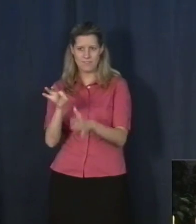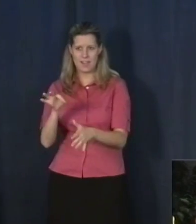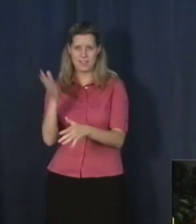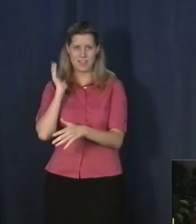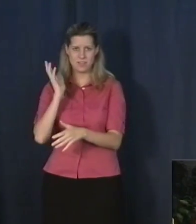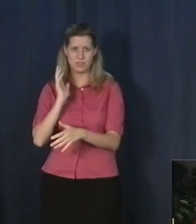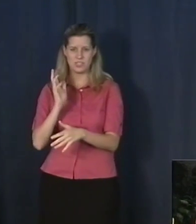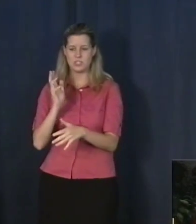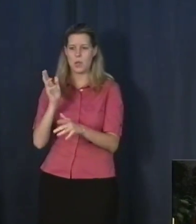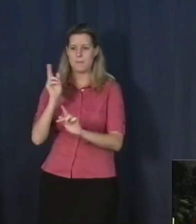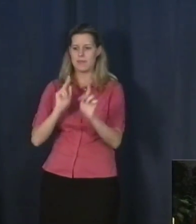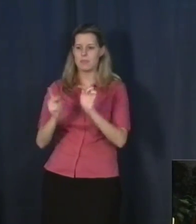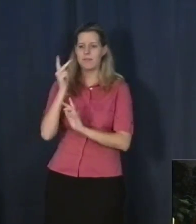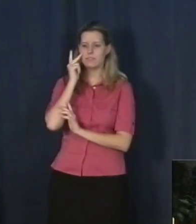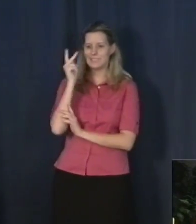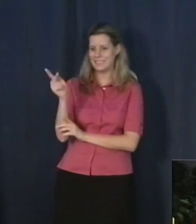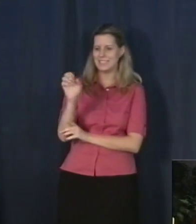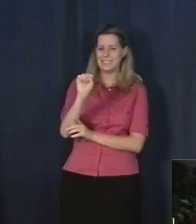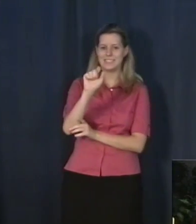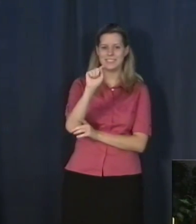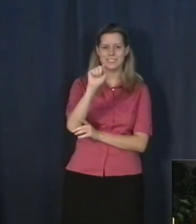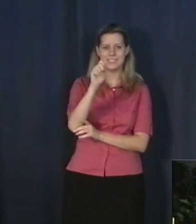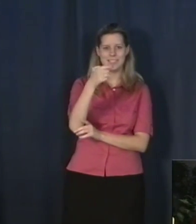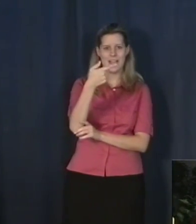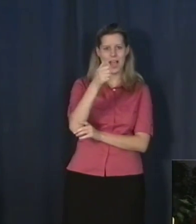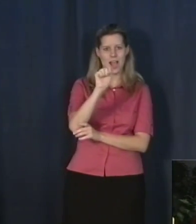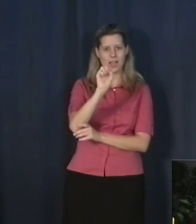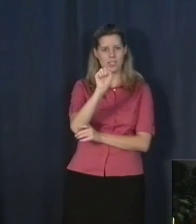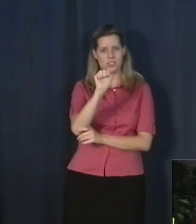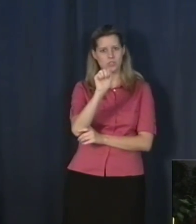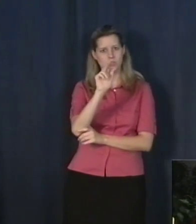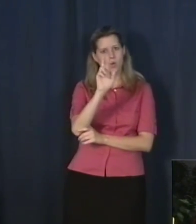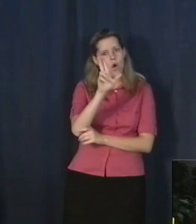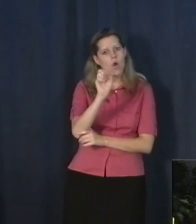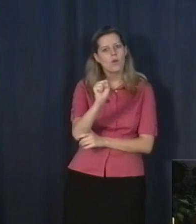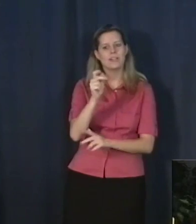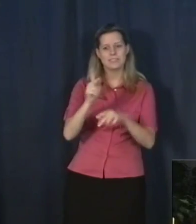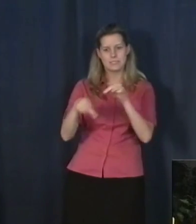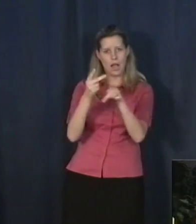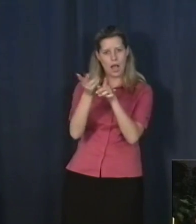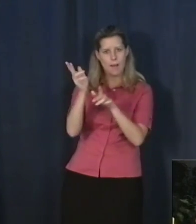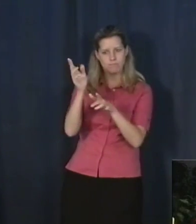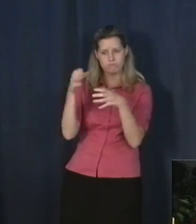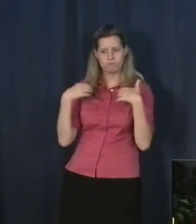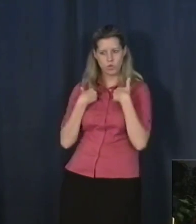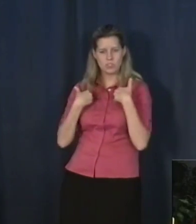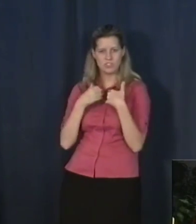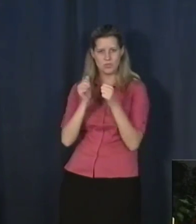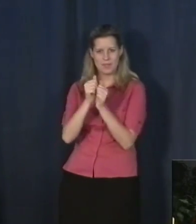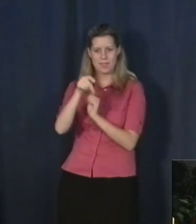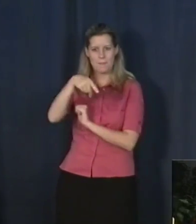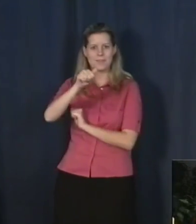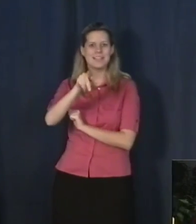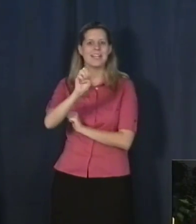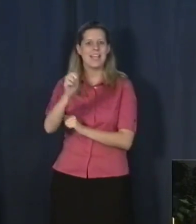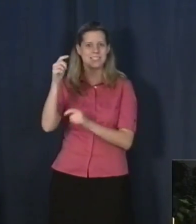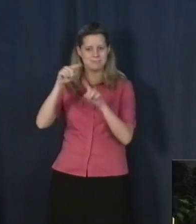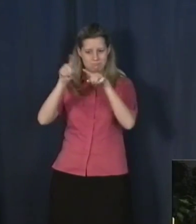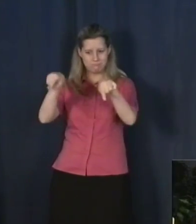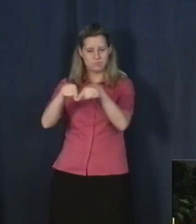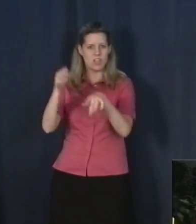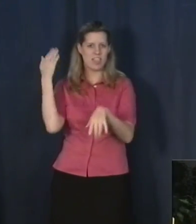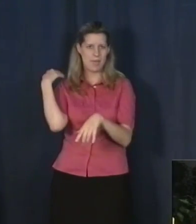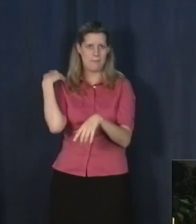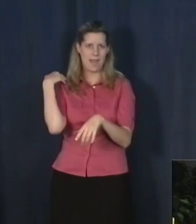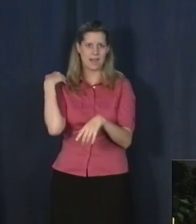100 years of people seeing what apparently are Stegosaurus-type creatures, plates on the back. In South America, there's a jungle